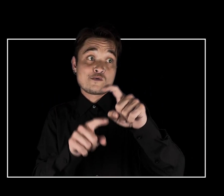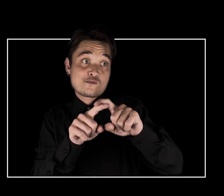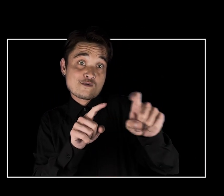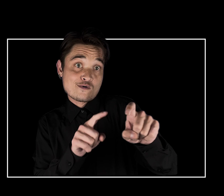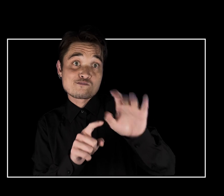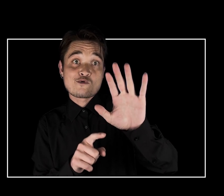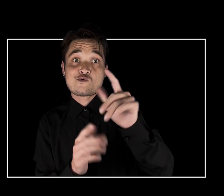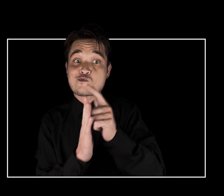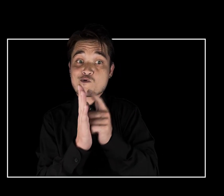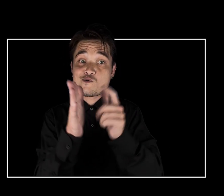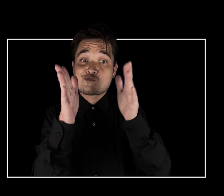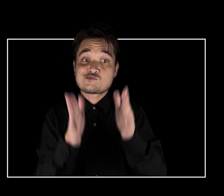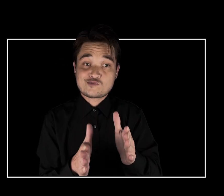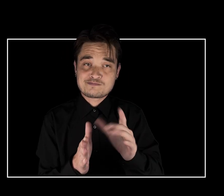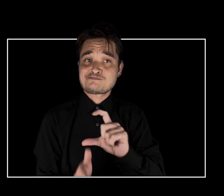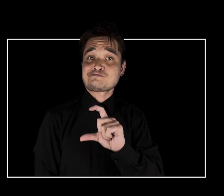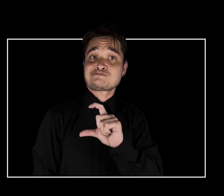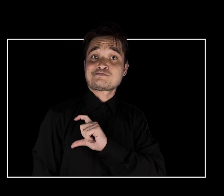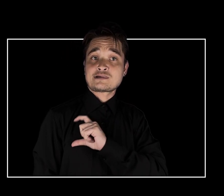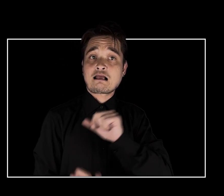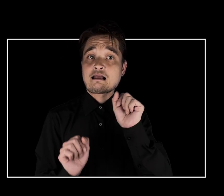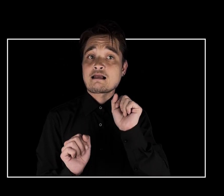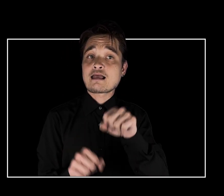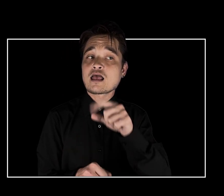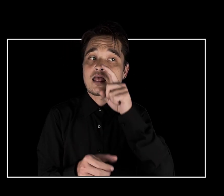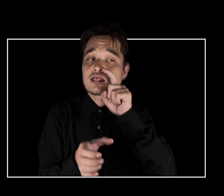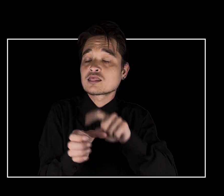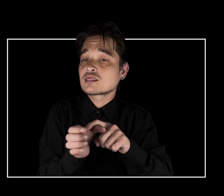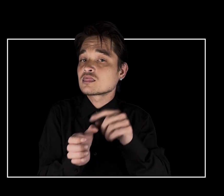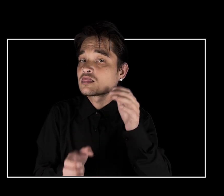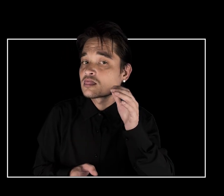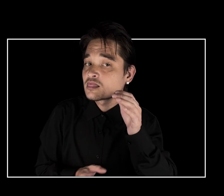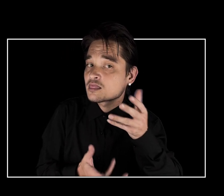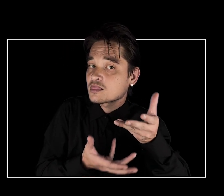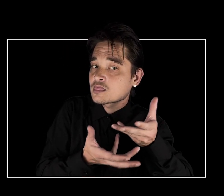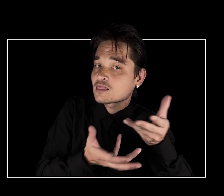police station, the police cannot listen in on the call.